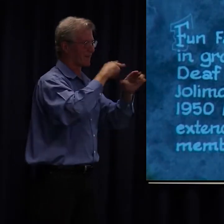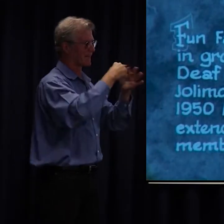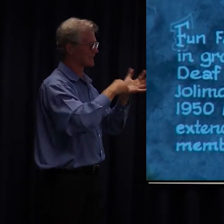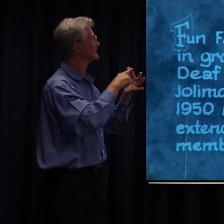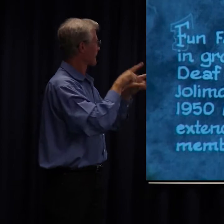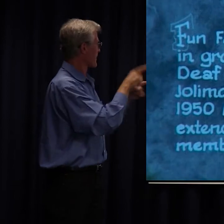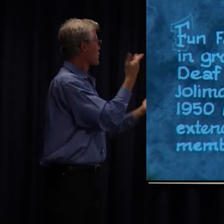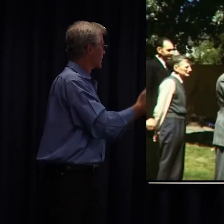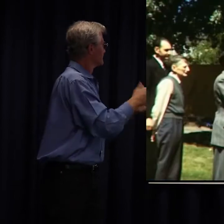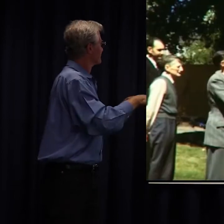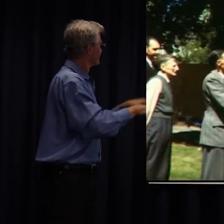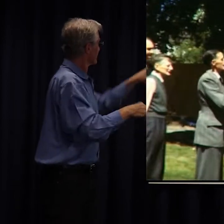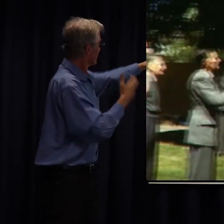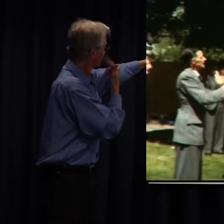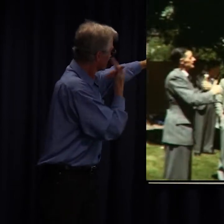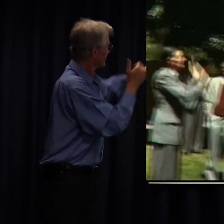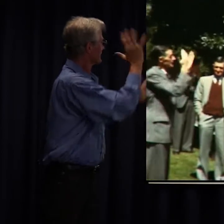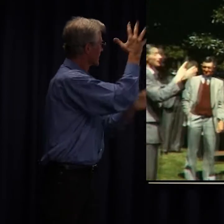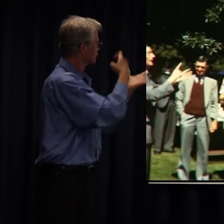from the 1950s, they would have an annual fete.